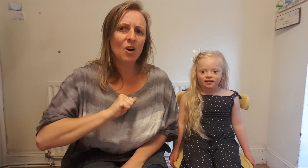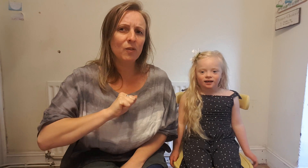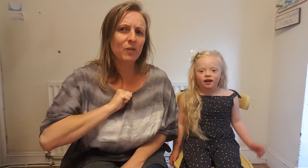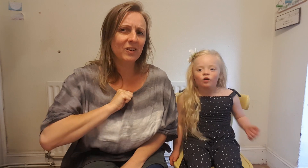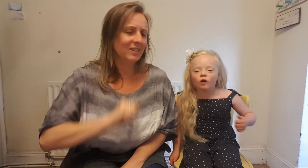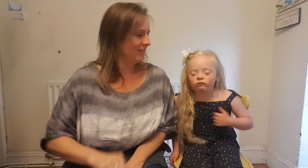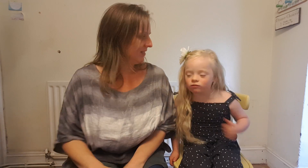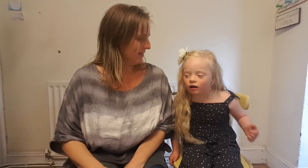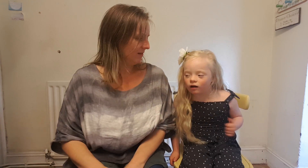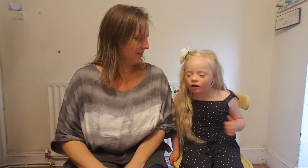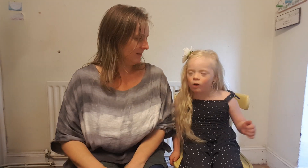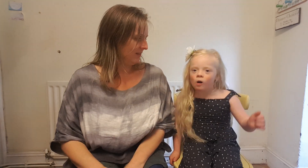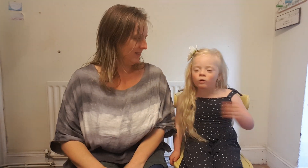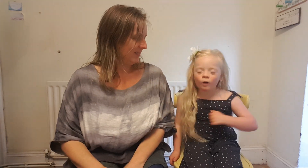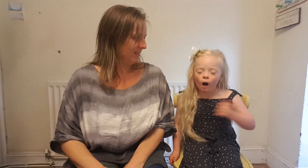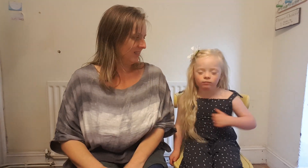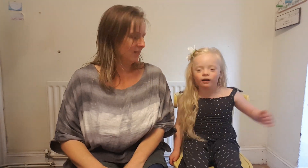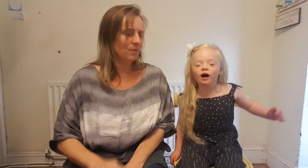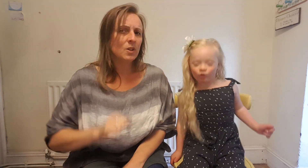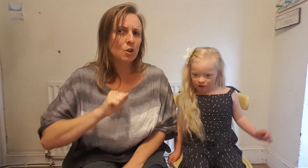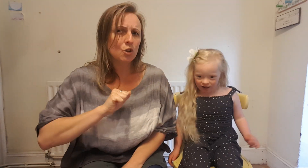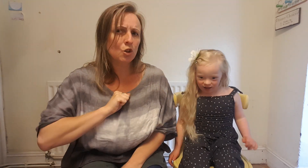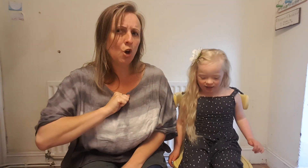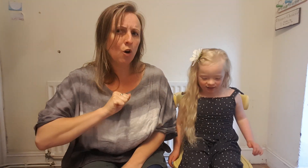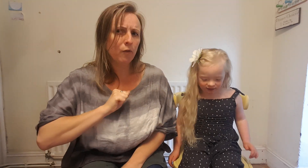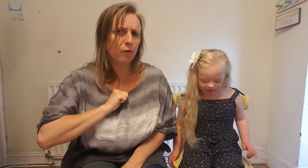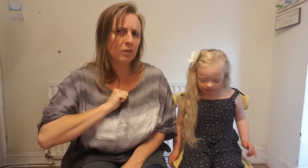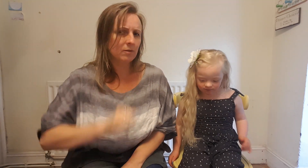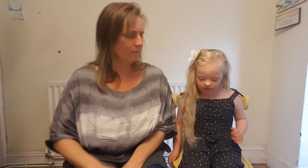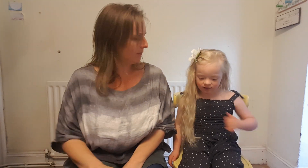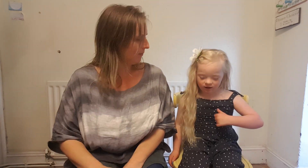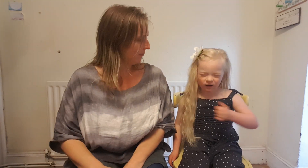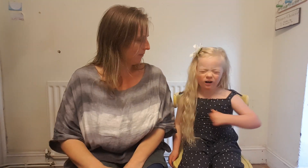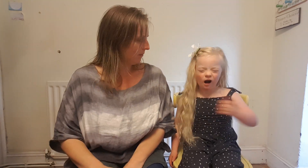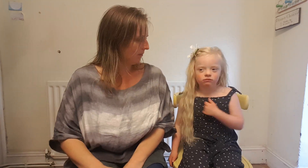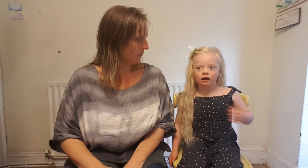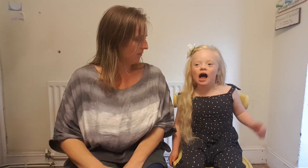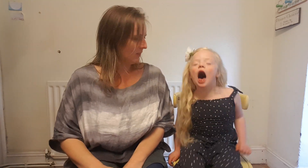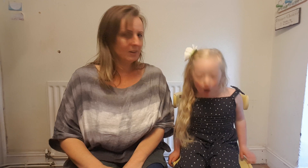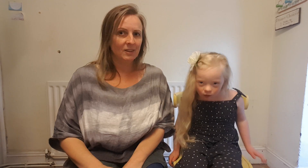Cough. Cough. Cough. Cough. Cough.